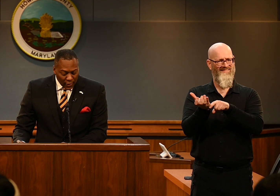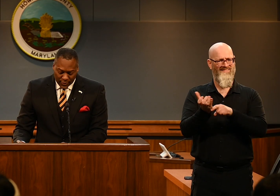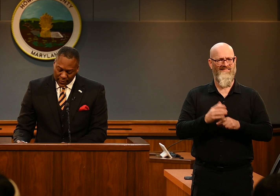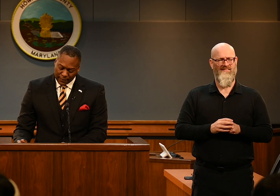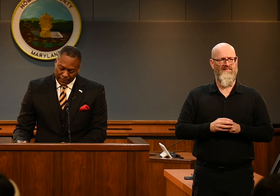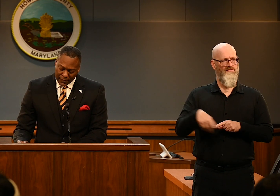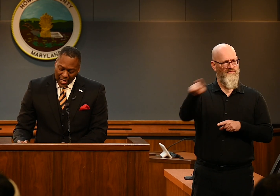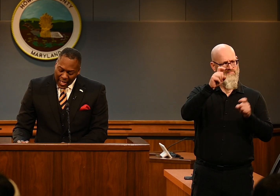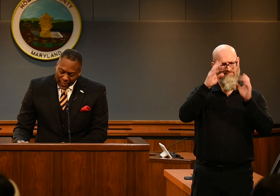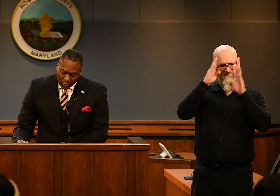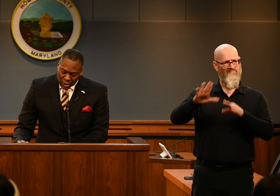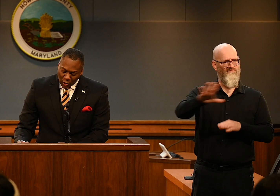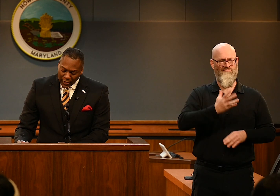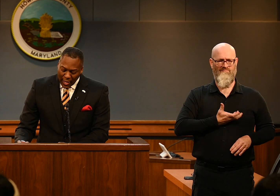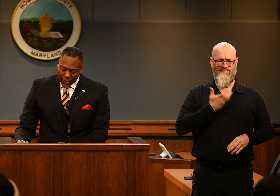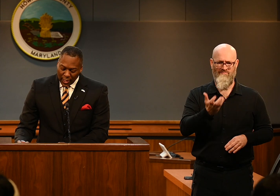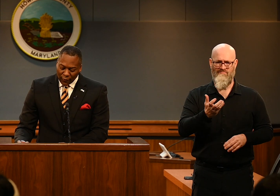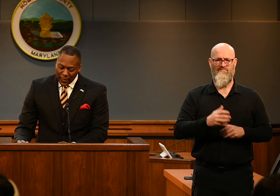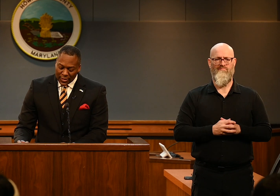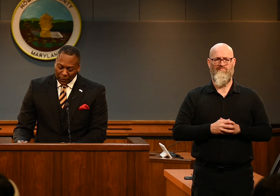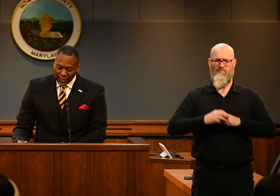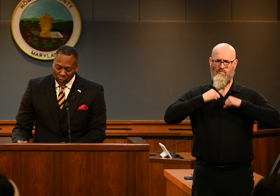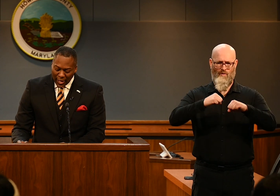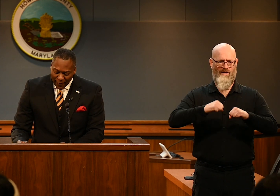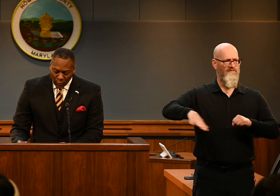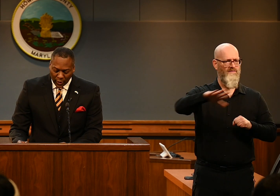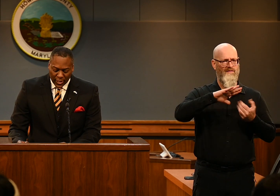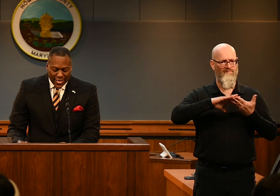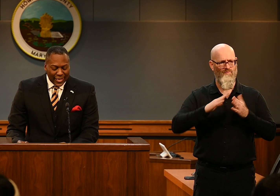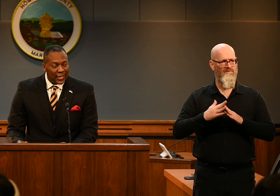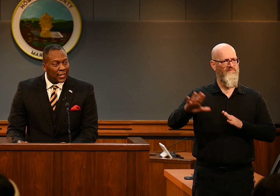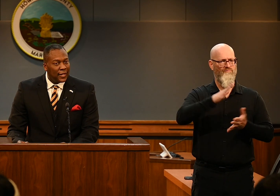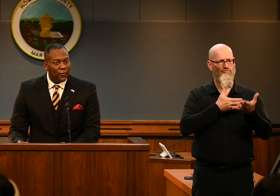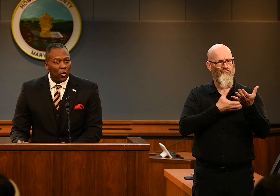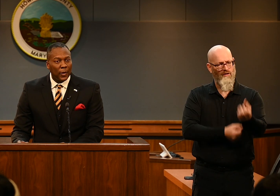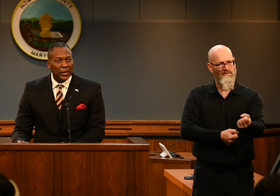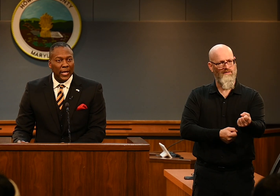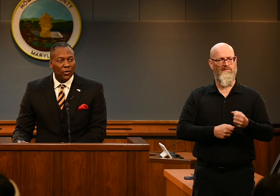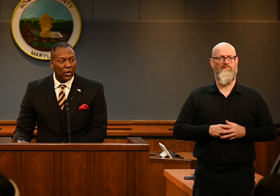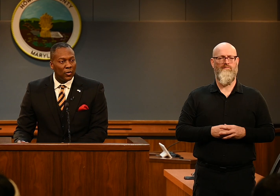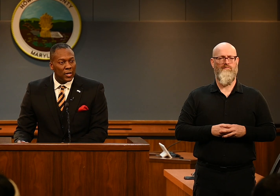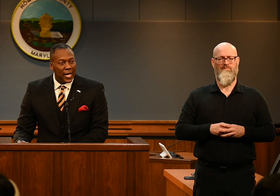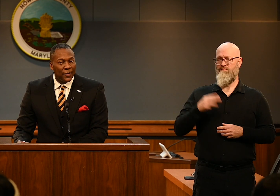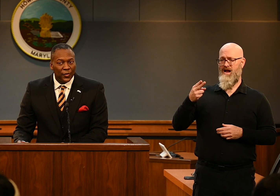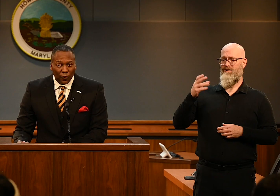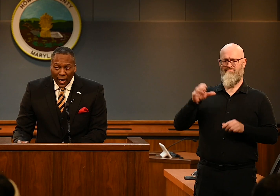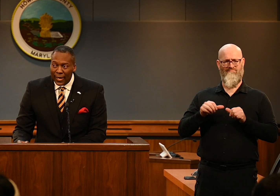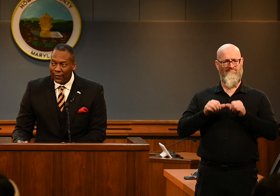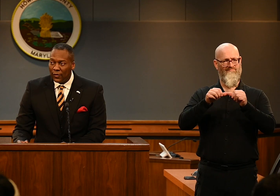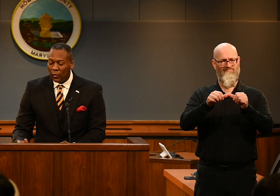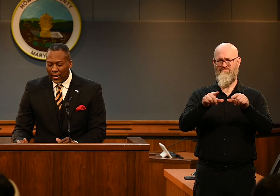that trust and to ensure that Howard County remains a place where everyone can live, work, play, grow,